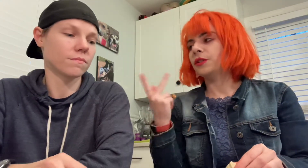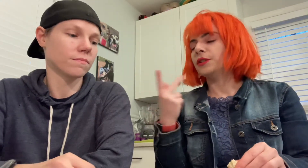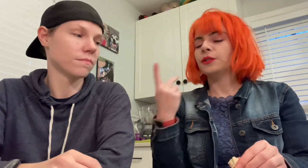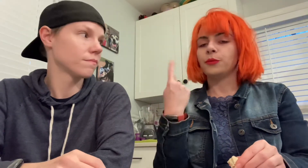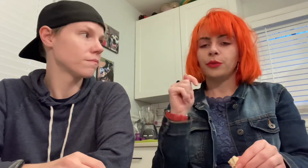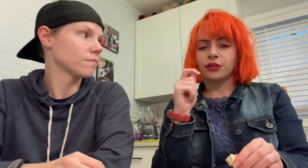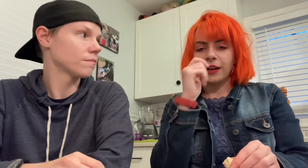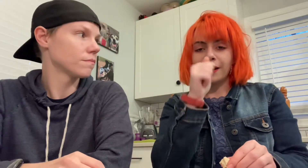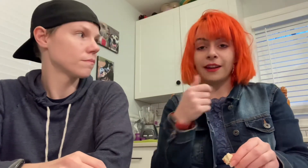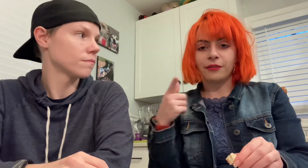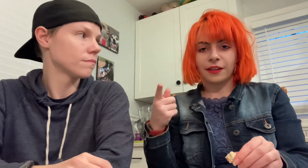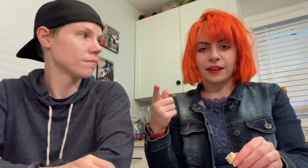We tried